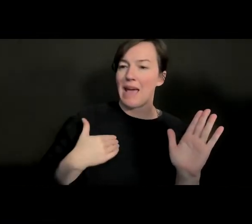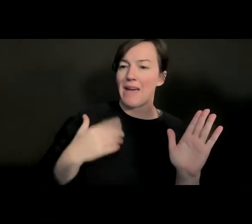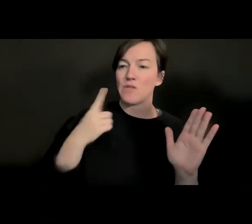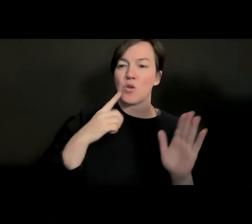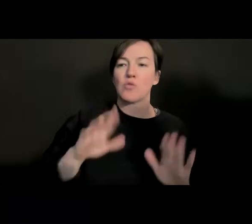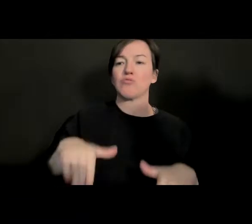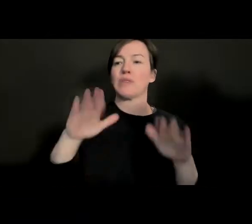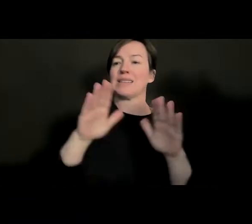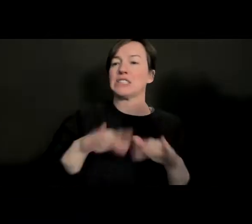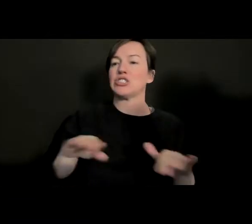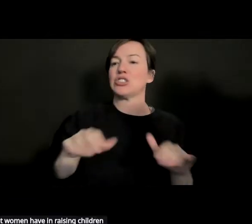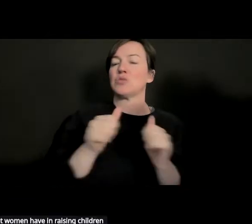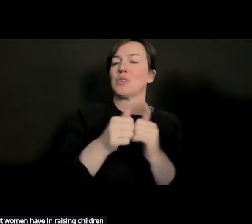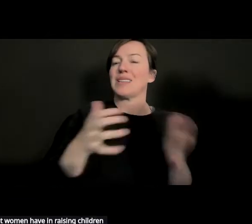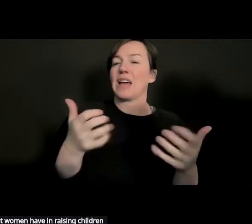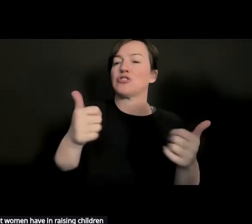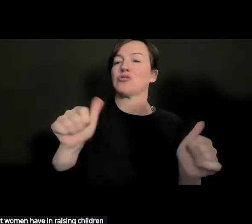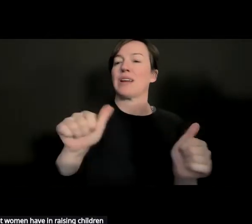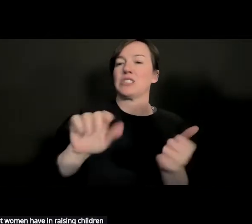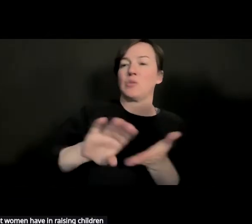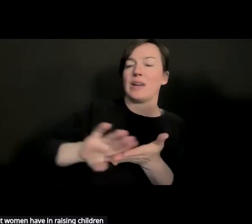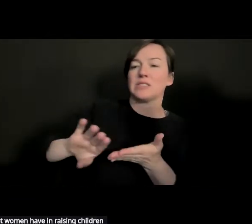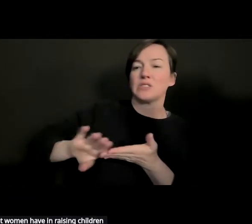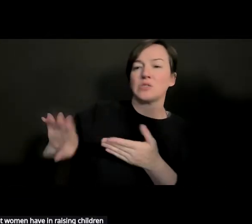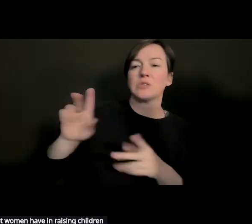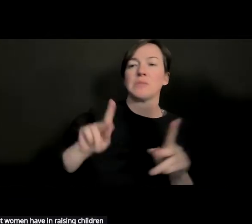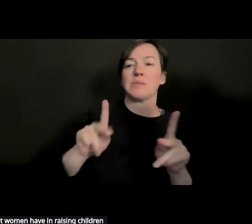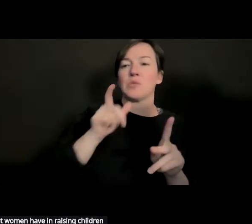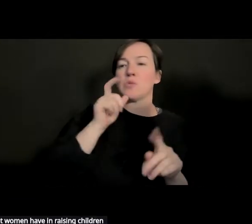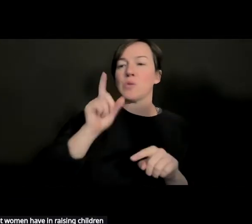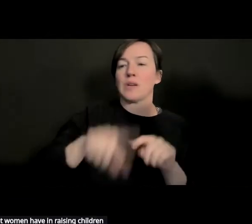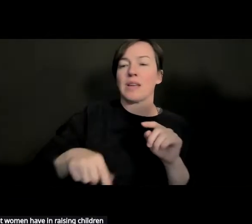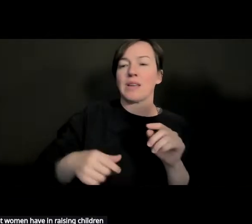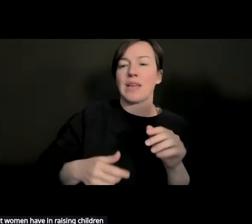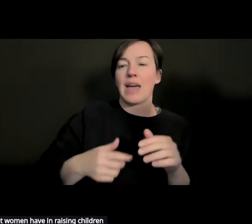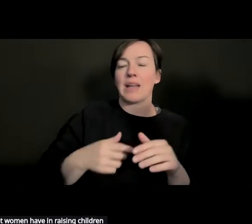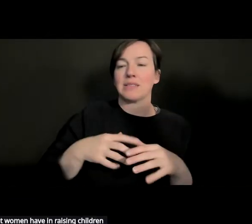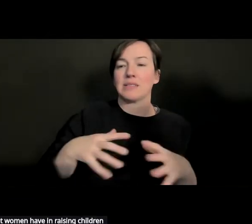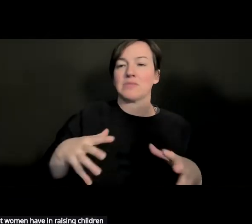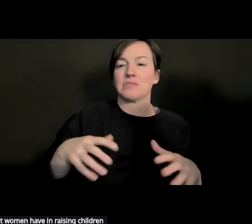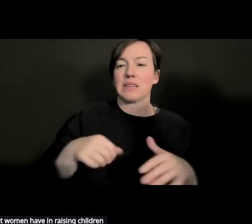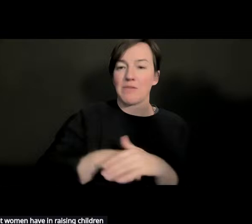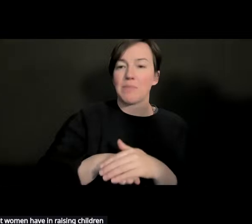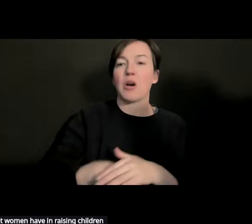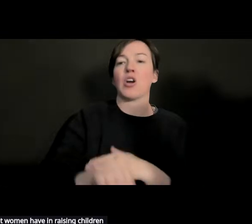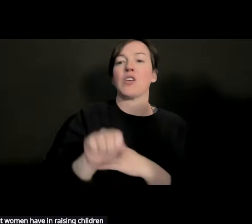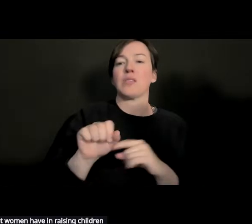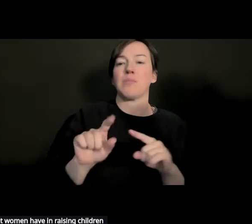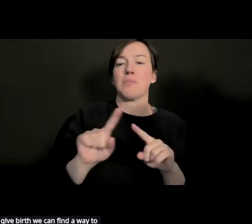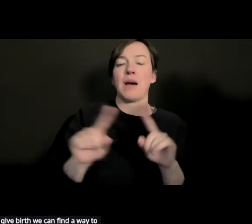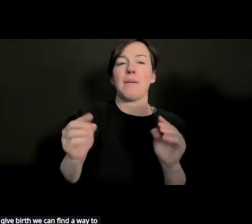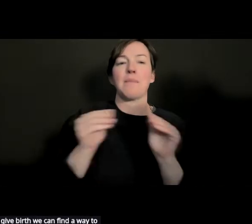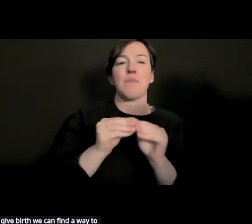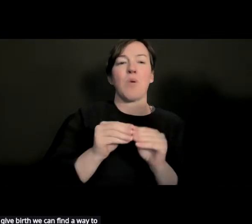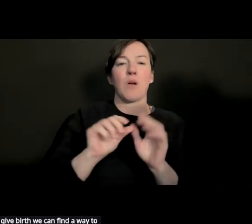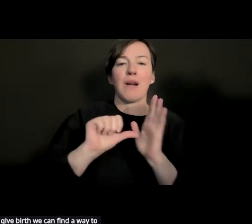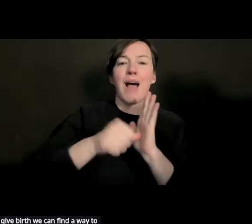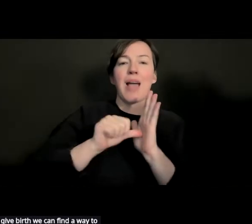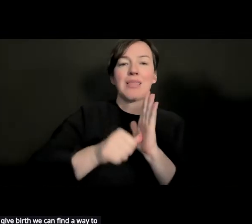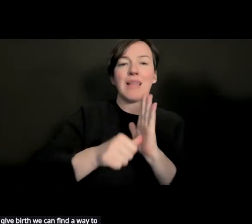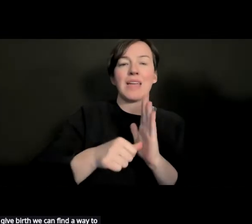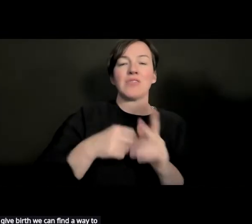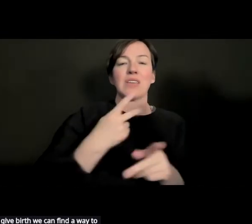children without trying to exclude people who can't give birth, we can find a way to highlight more of the caregiving role